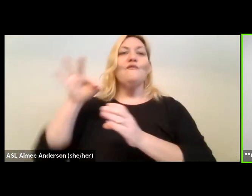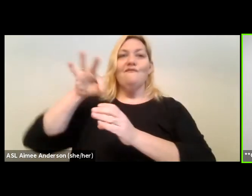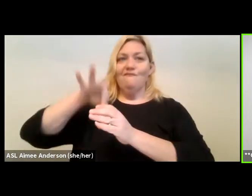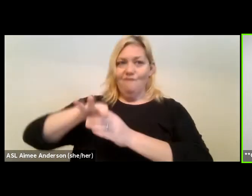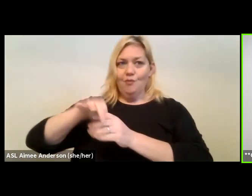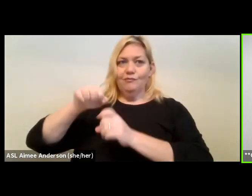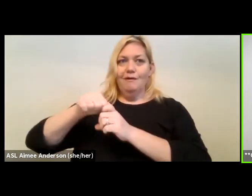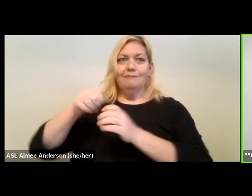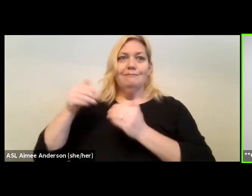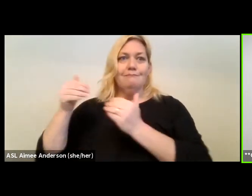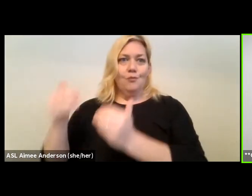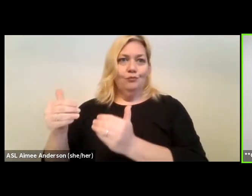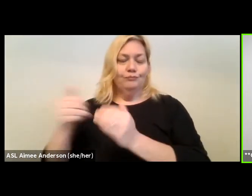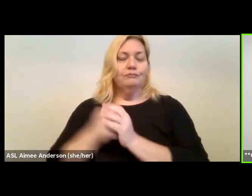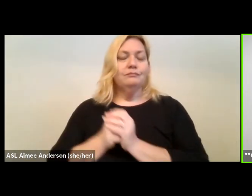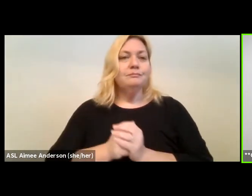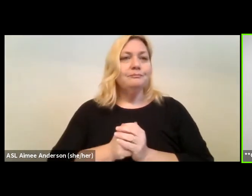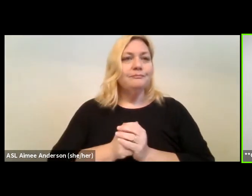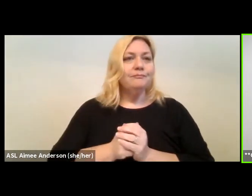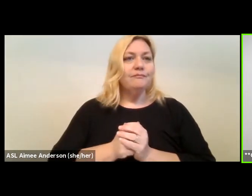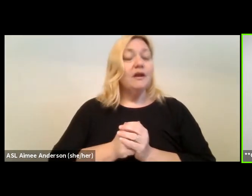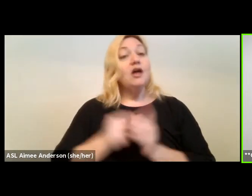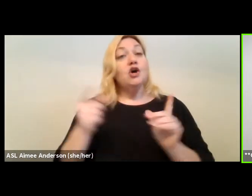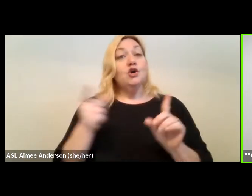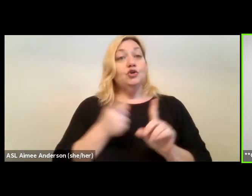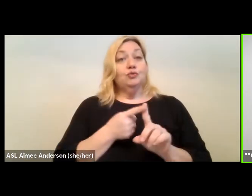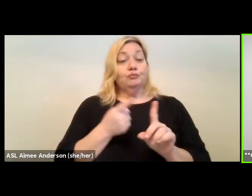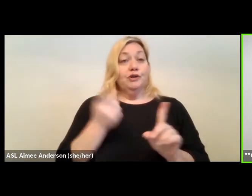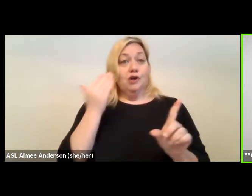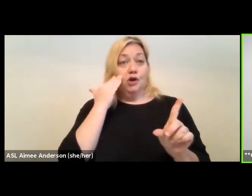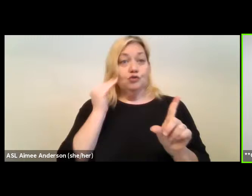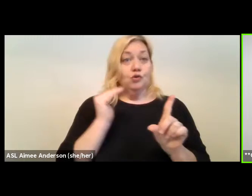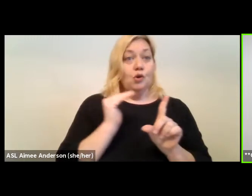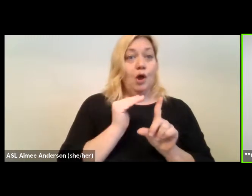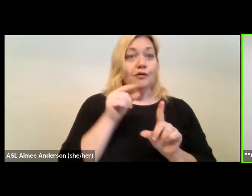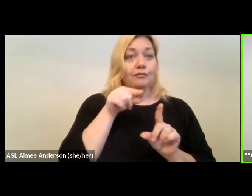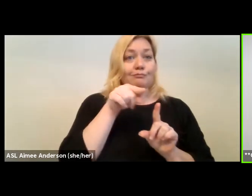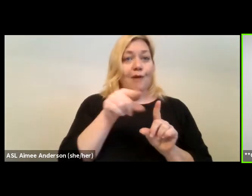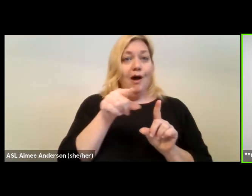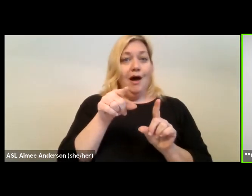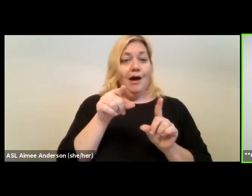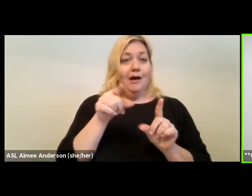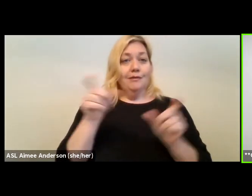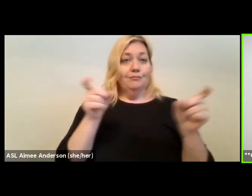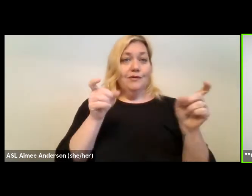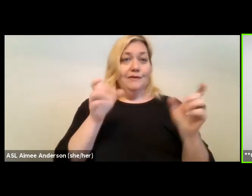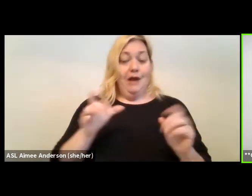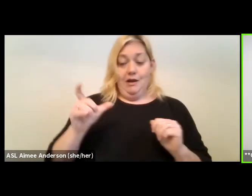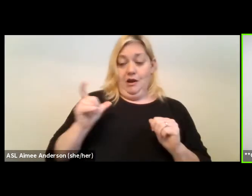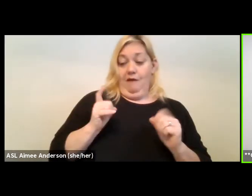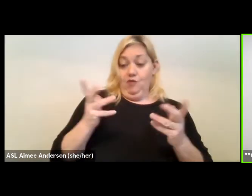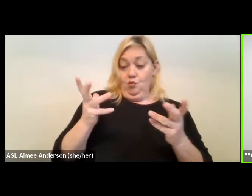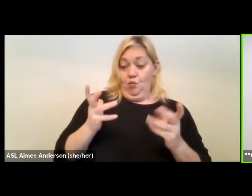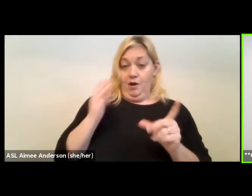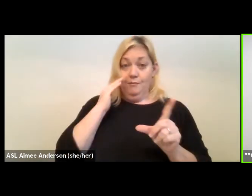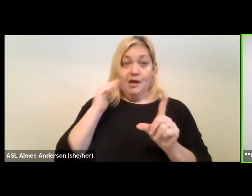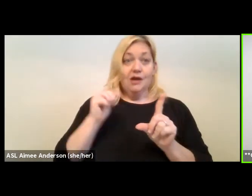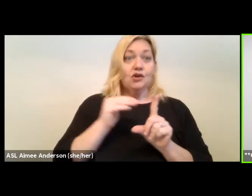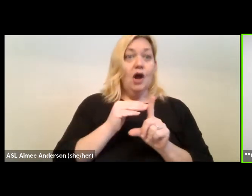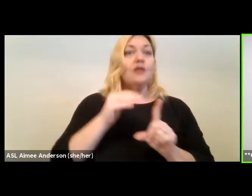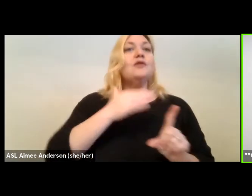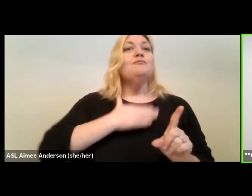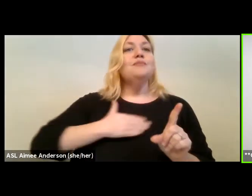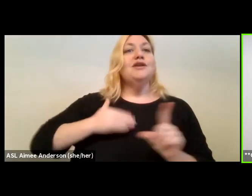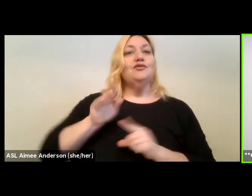described. So to be acknowledged by the presiding officer, if you want to be acknowledged, please use the